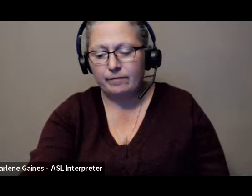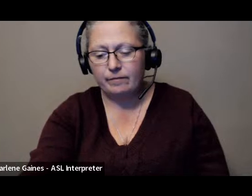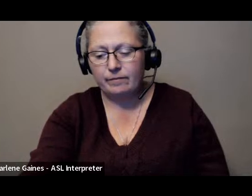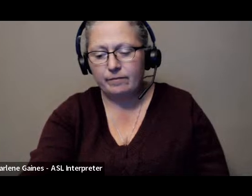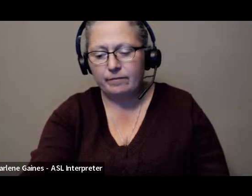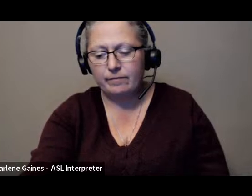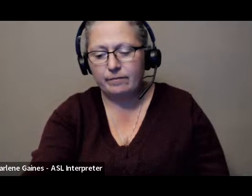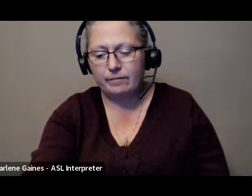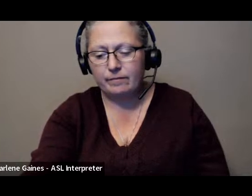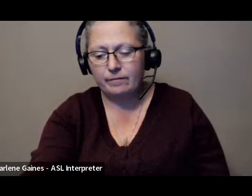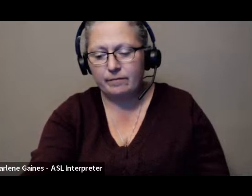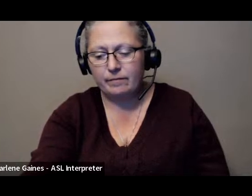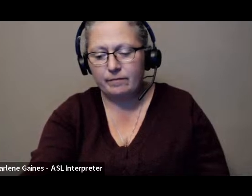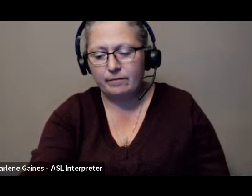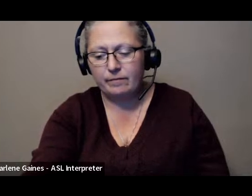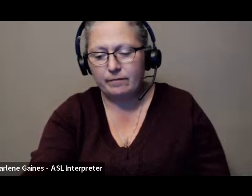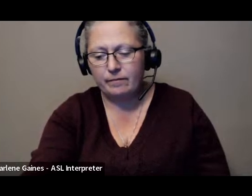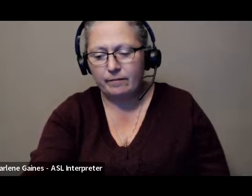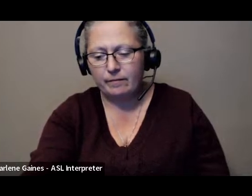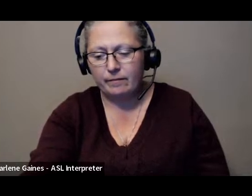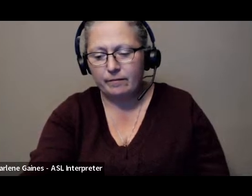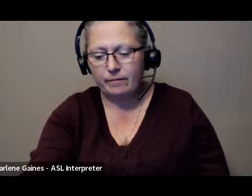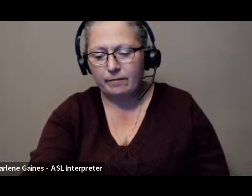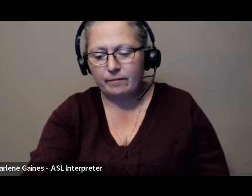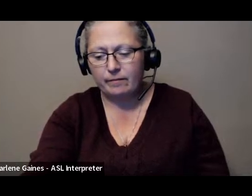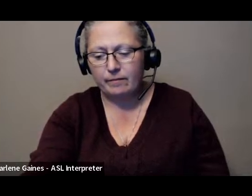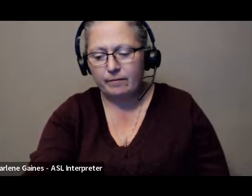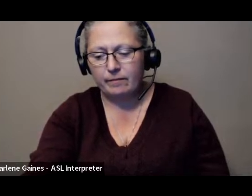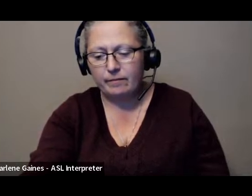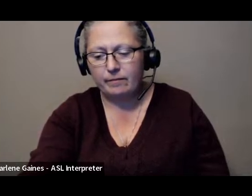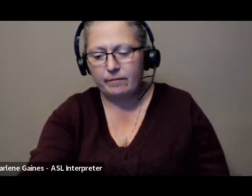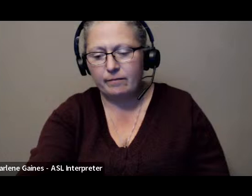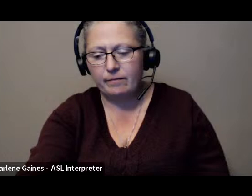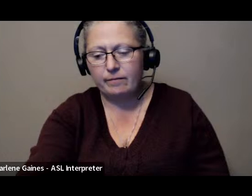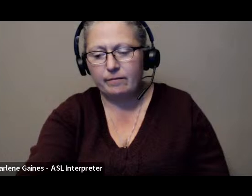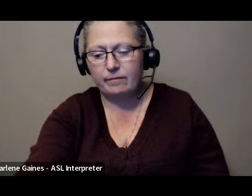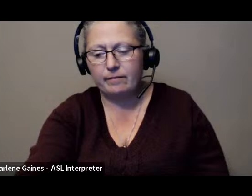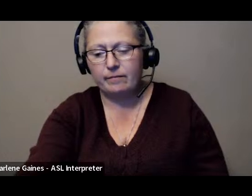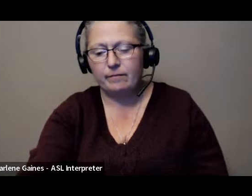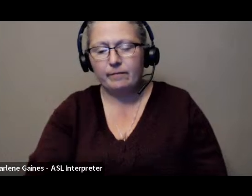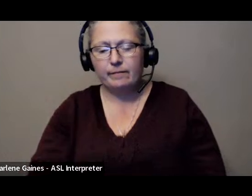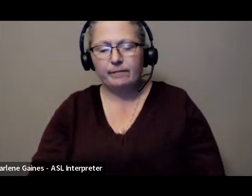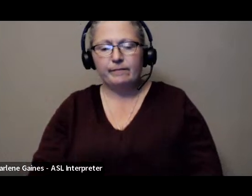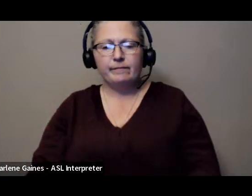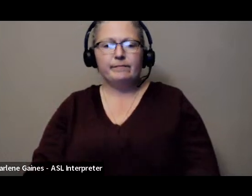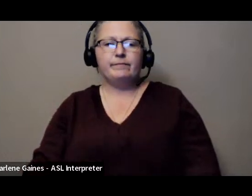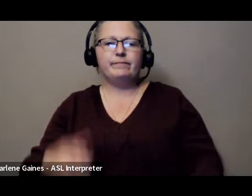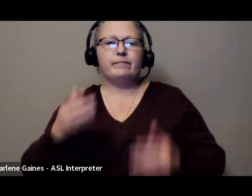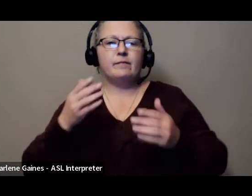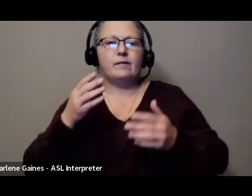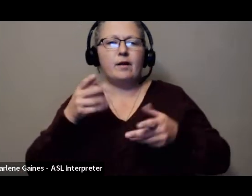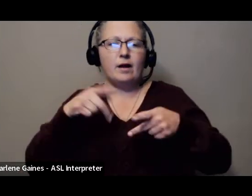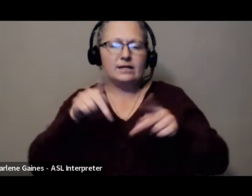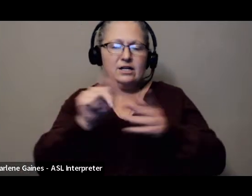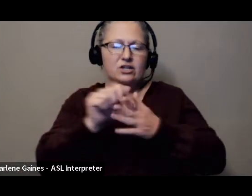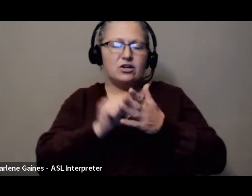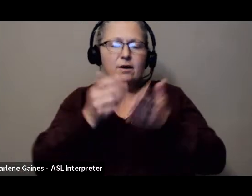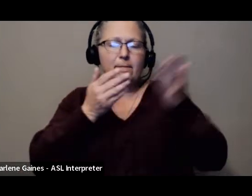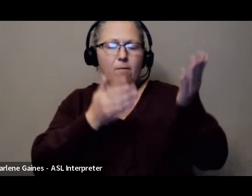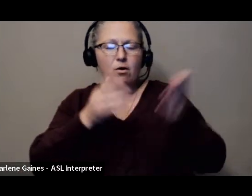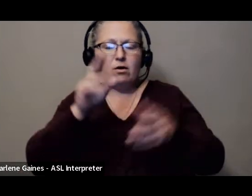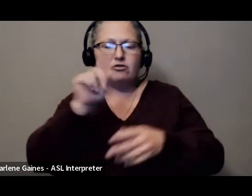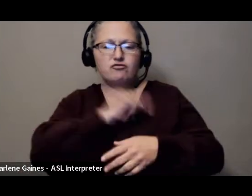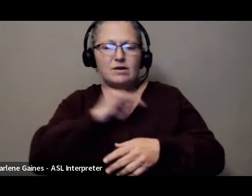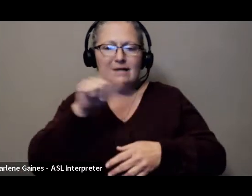to consent agenda. So we had a motion by Trustee Land, a second